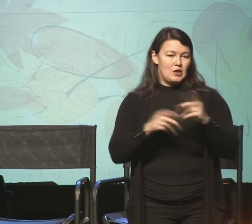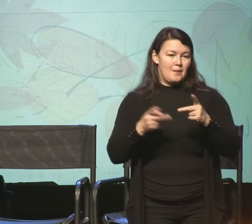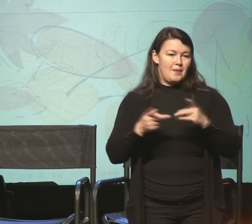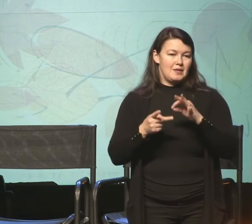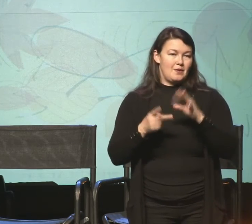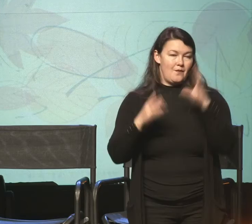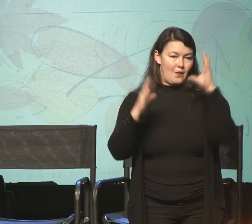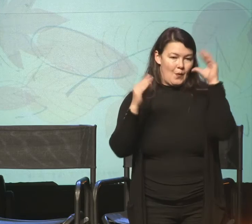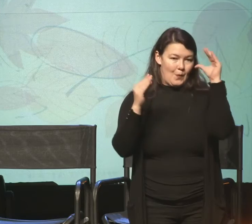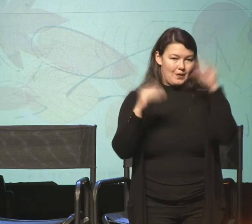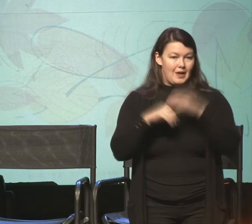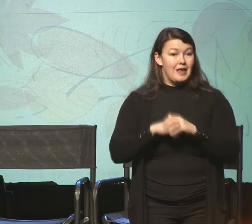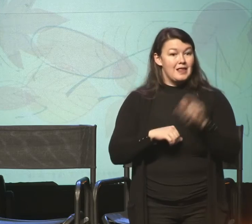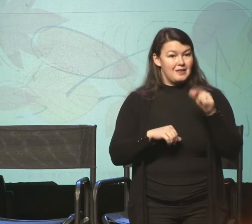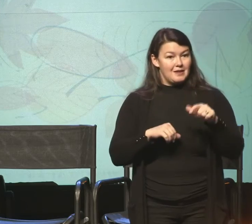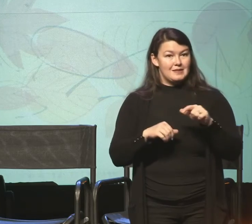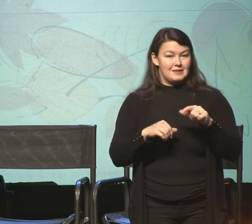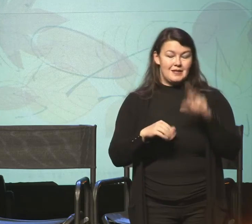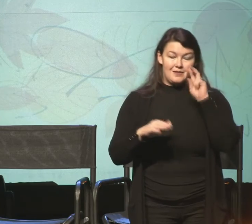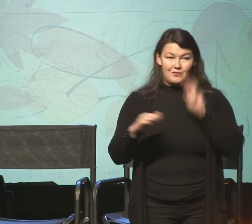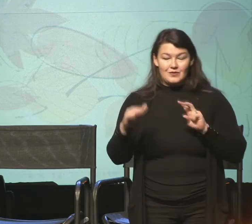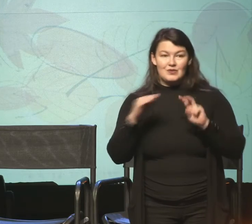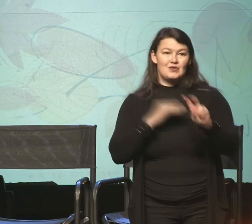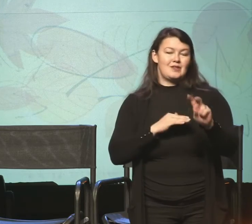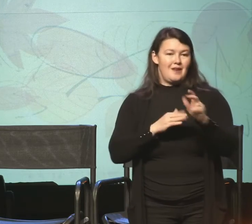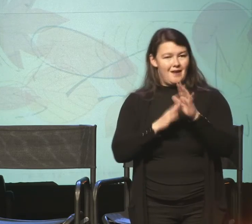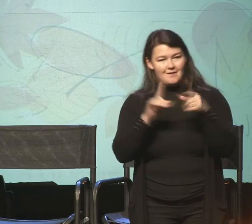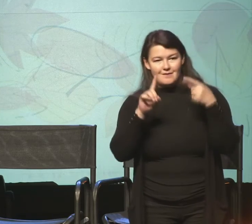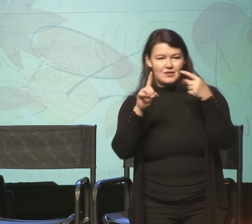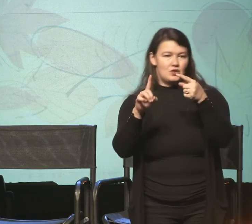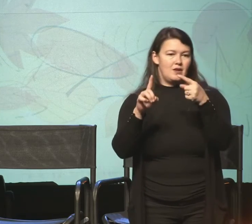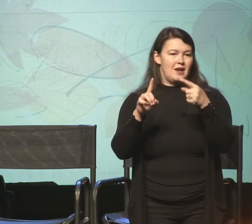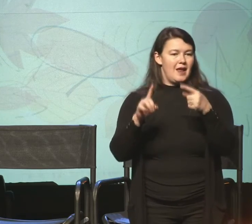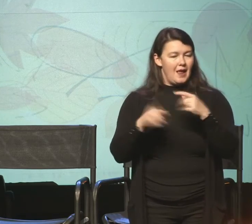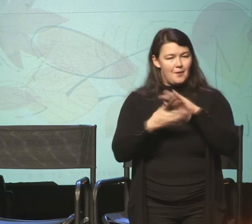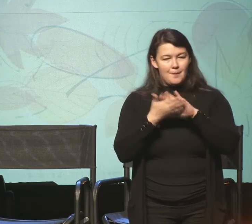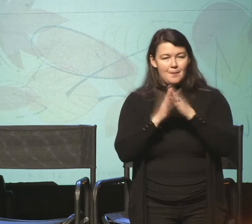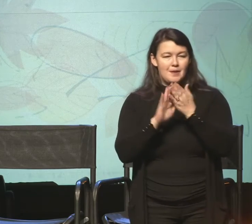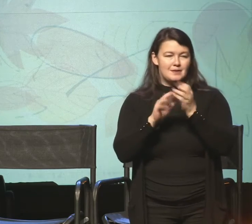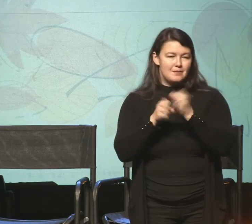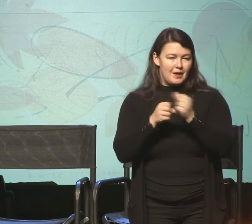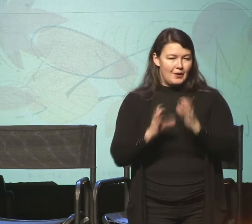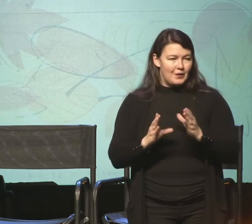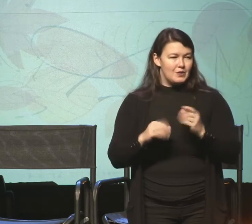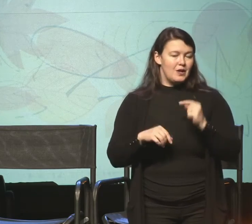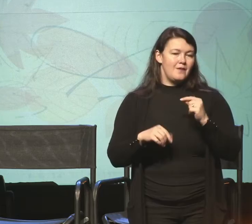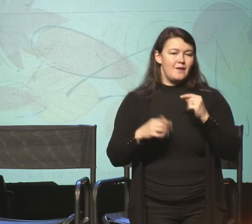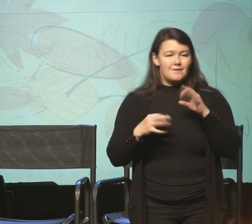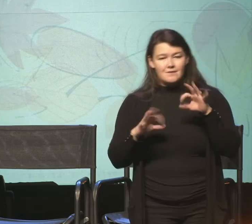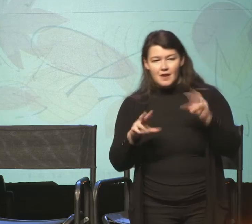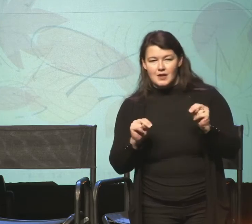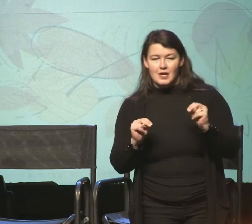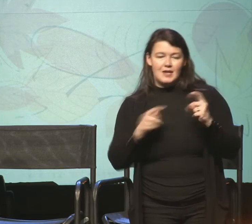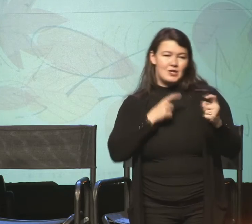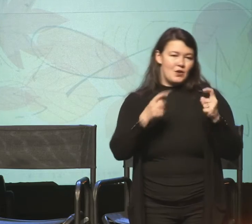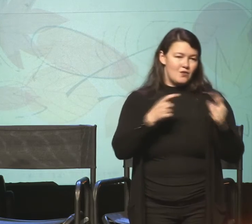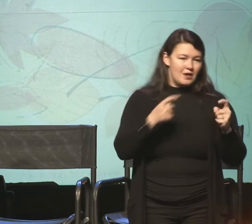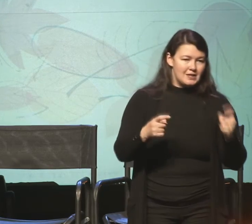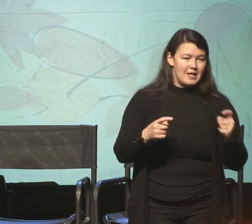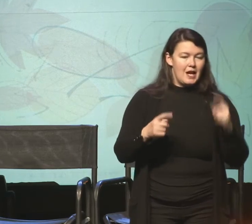to advance this mission and vision of peacemakers, this space of inclusion and fun and generosity and wisdom in healthy ways